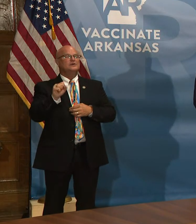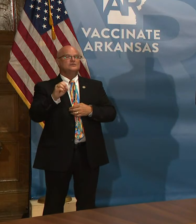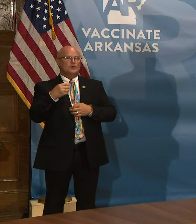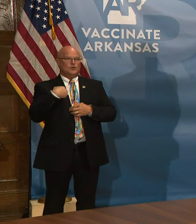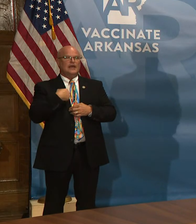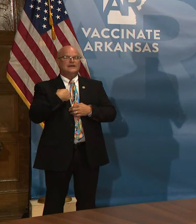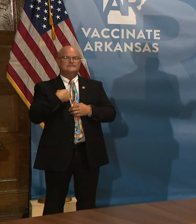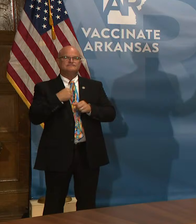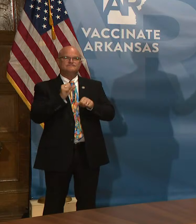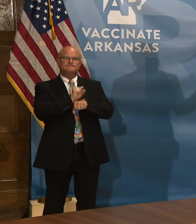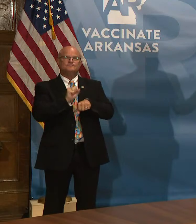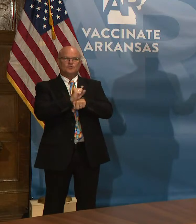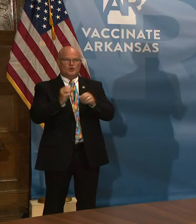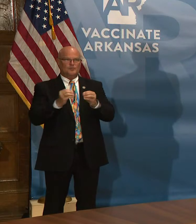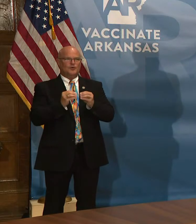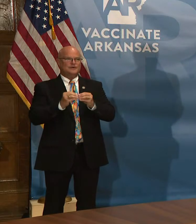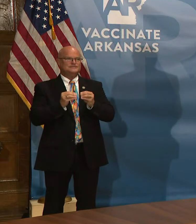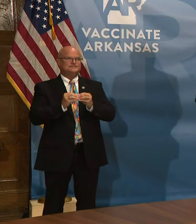got some ways to go still.